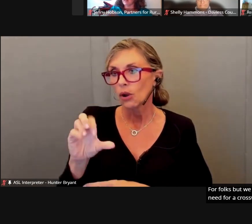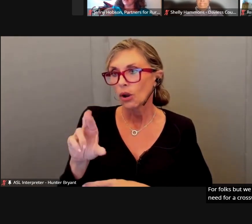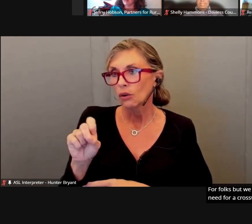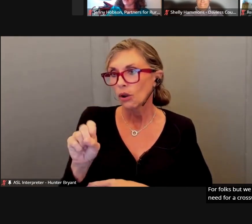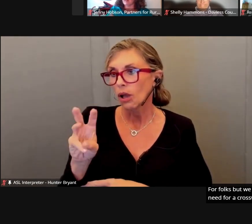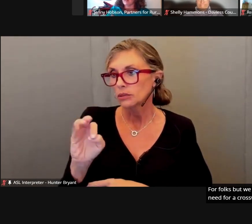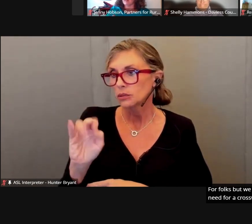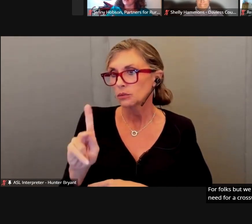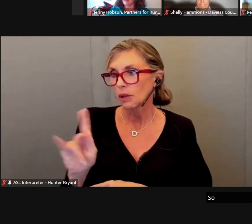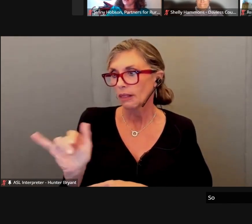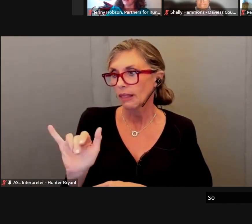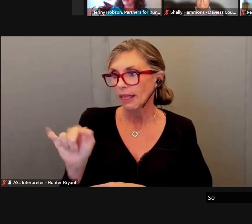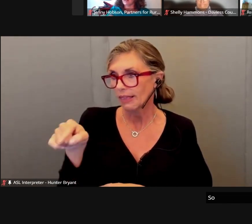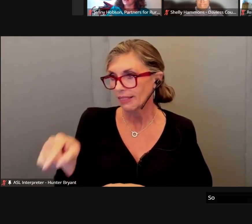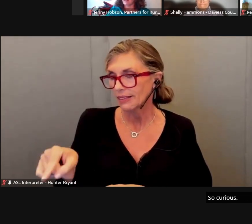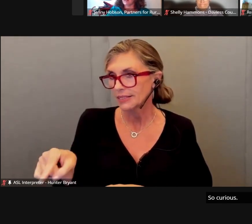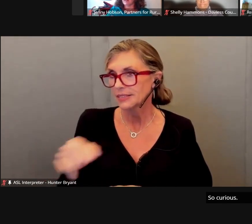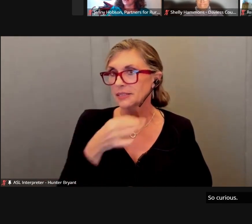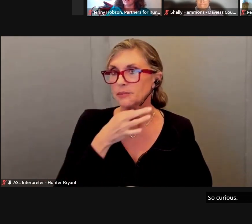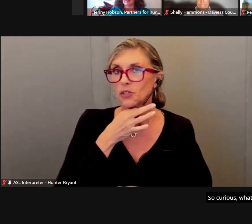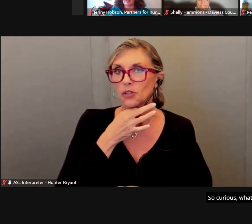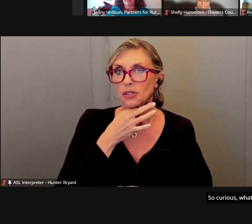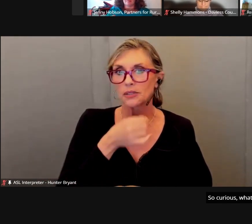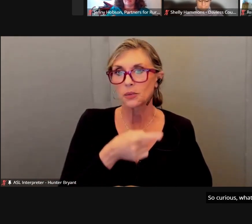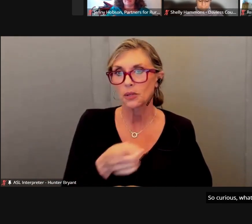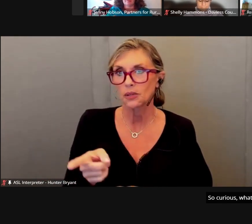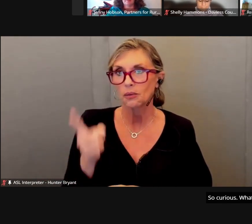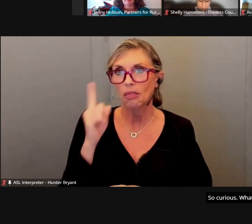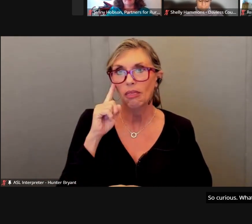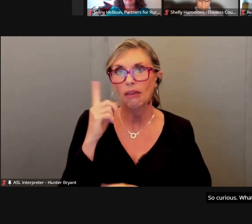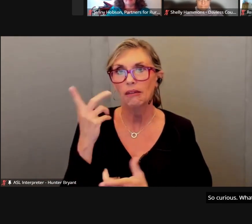So curious what you guys think about that.